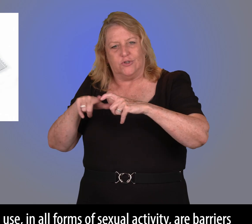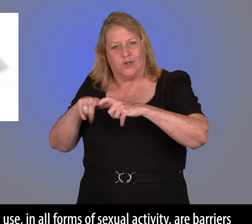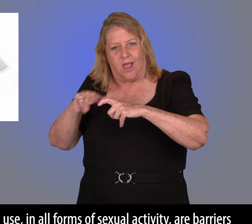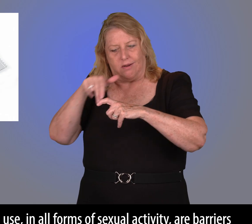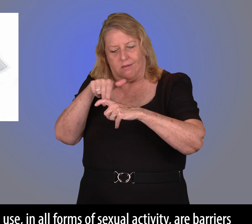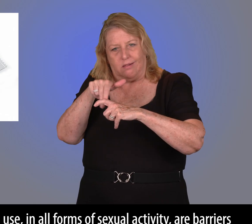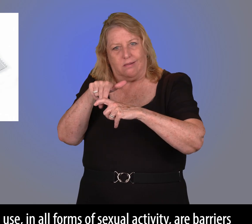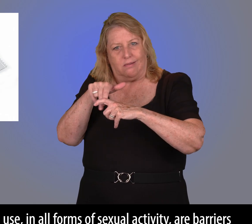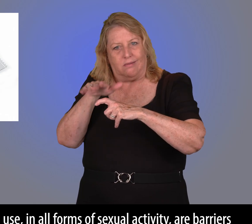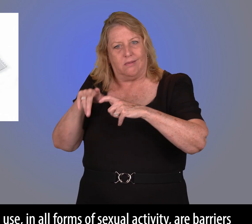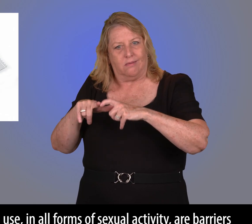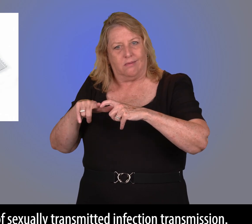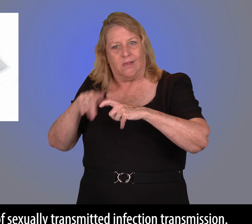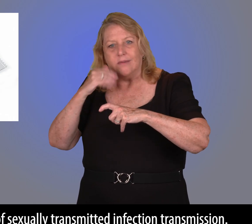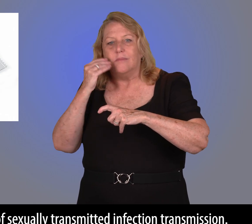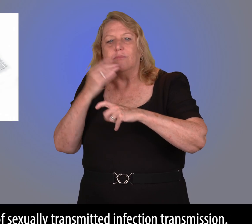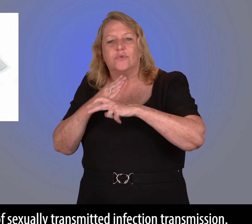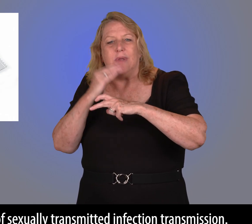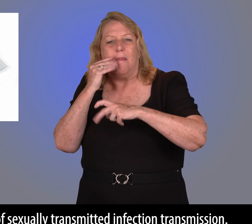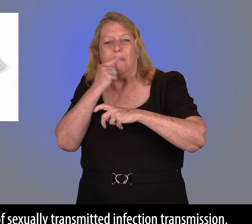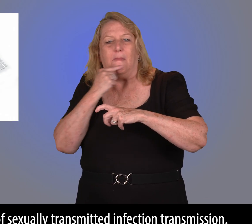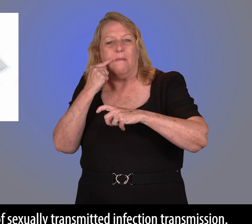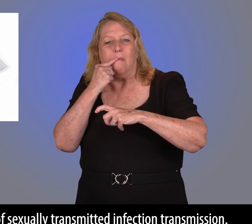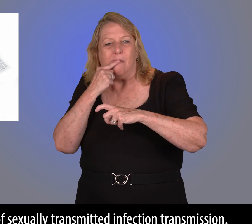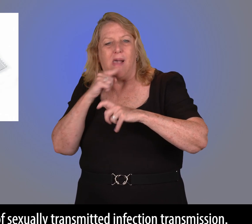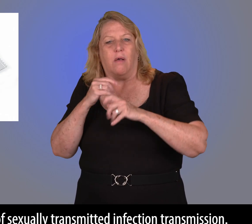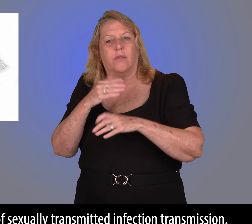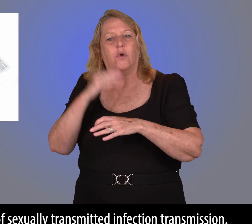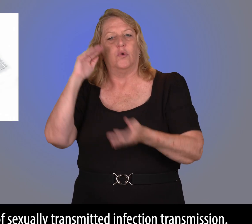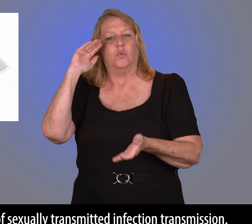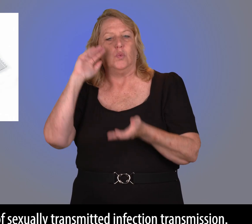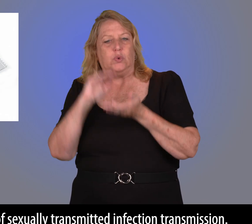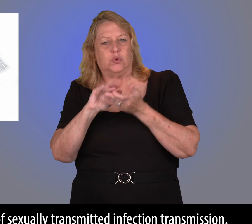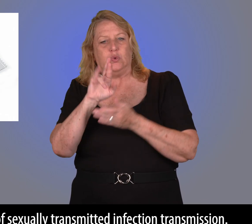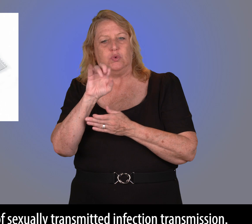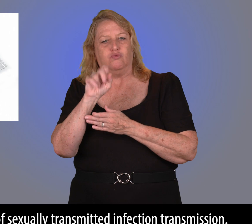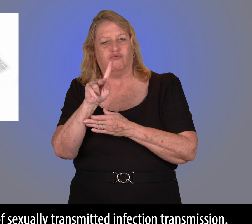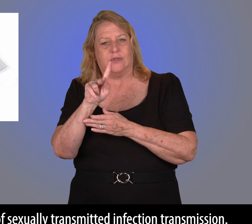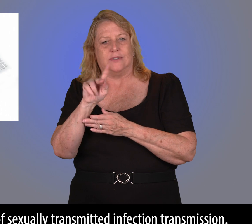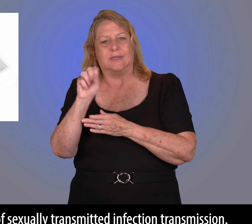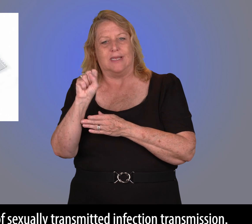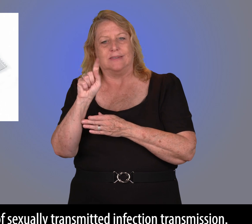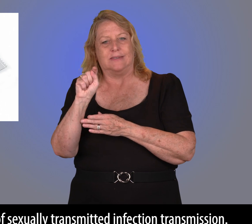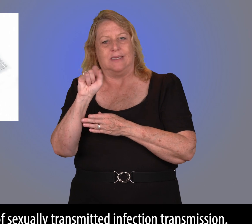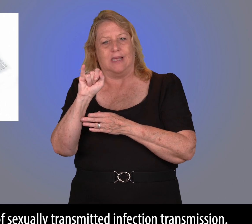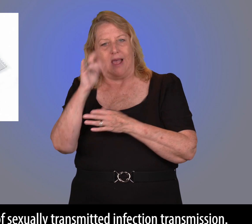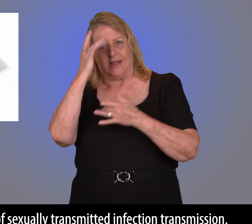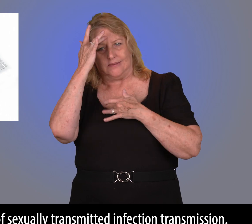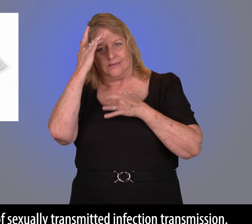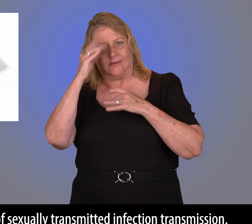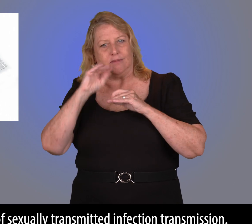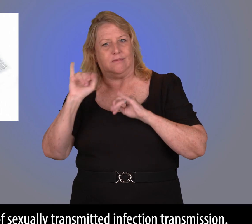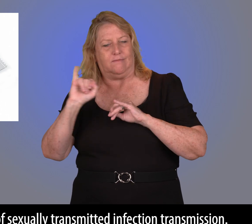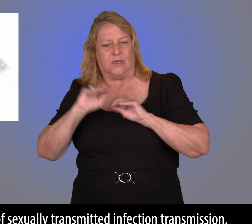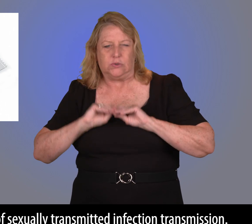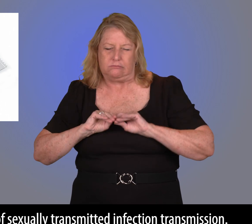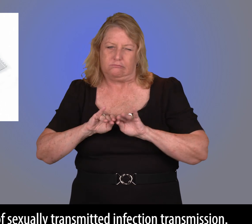barriers that can reduce the risk of sexually transmitted infection transmission.